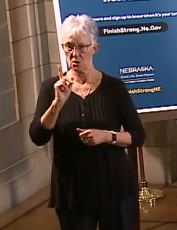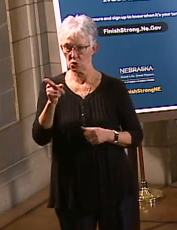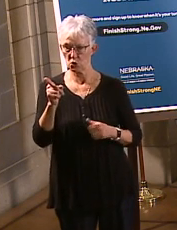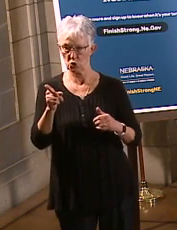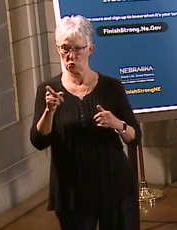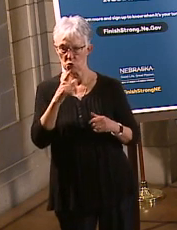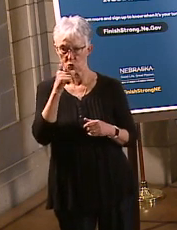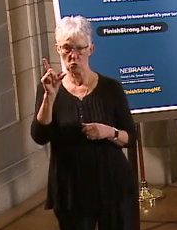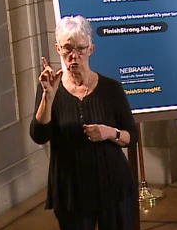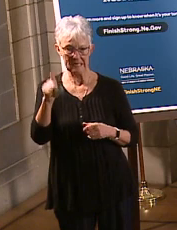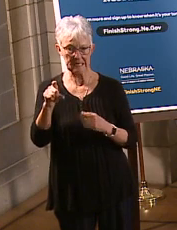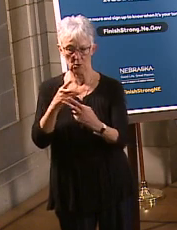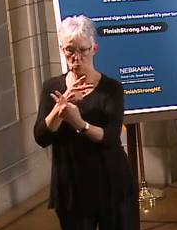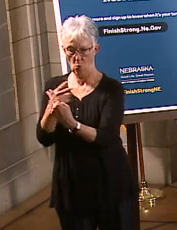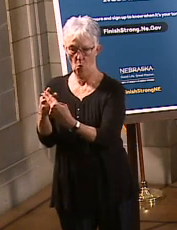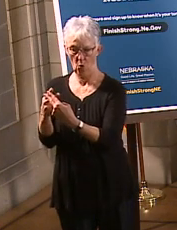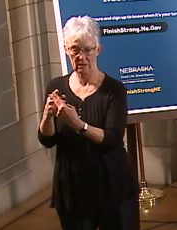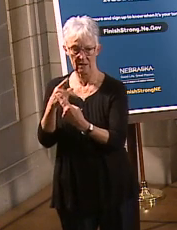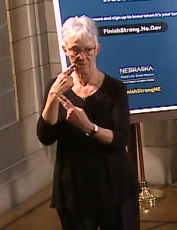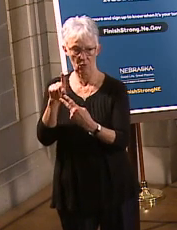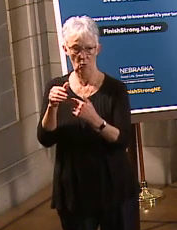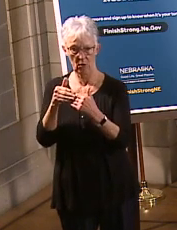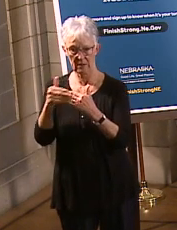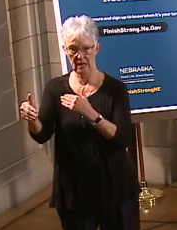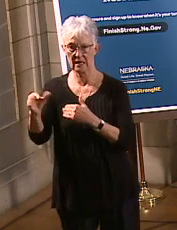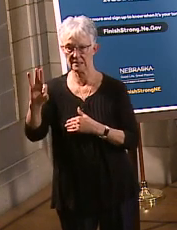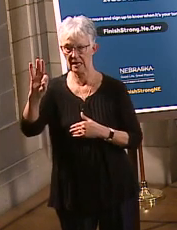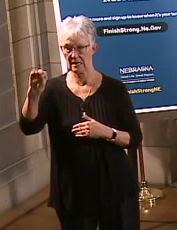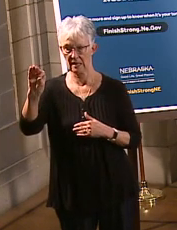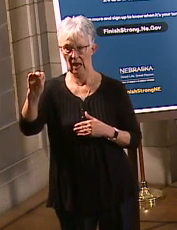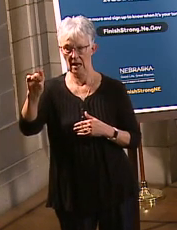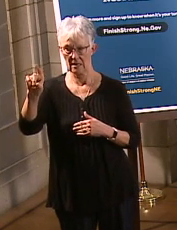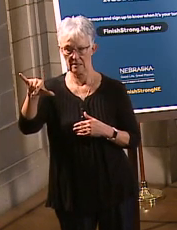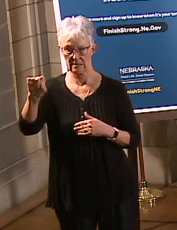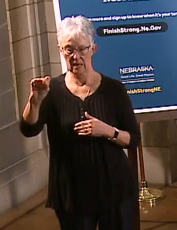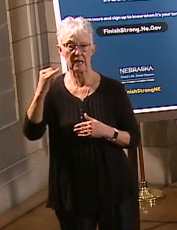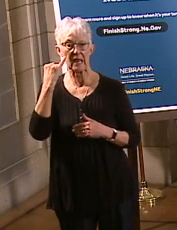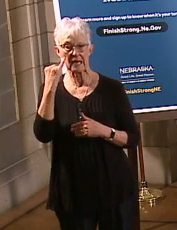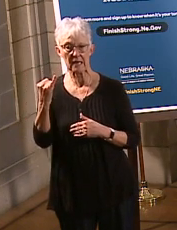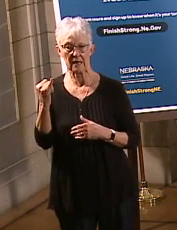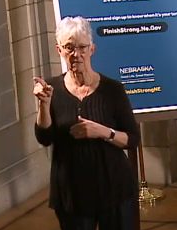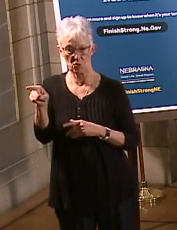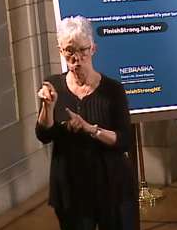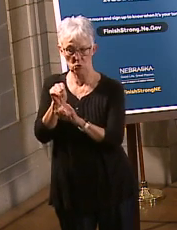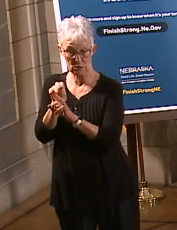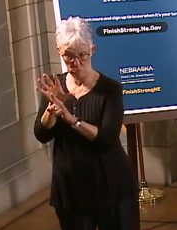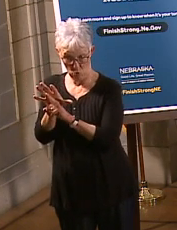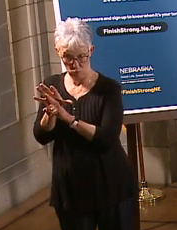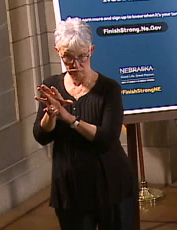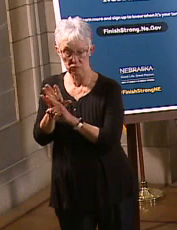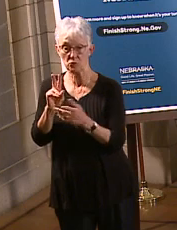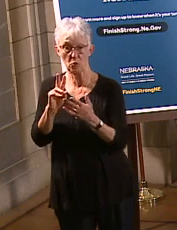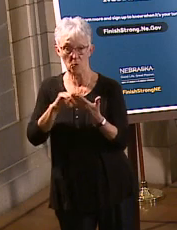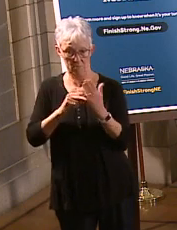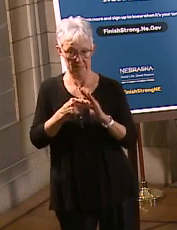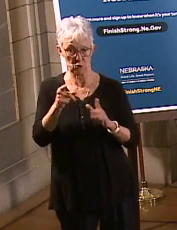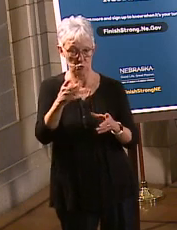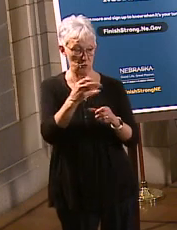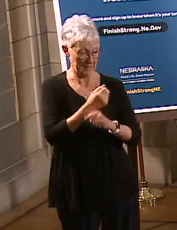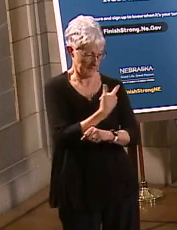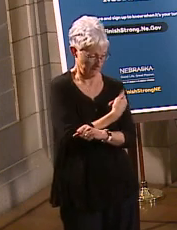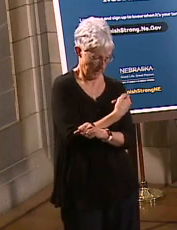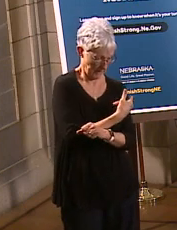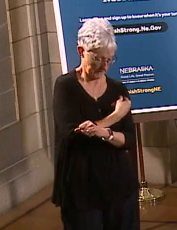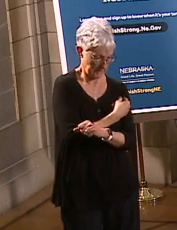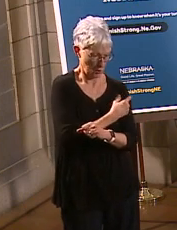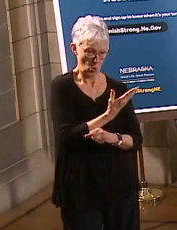next 90 days if you're exposed. So Dr. Antone would just remind people that, again, once you get the vaccine, you need to wait 14 days to get that full immunity. So